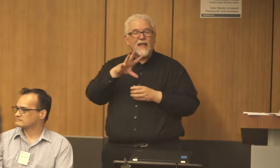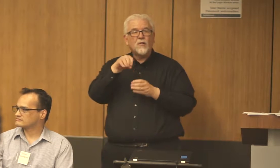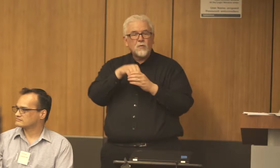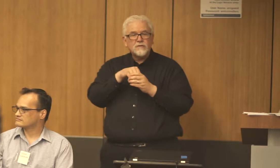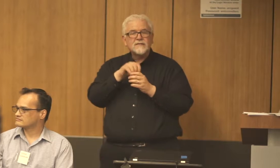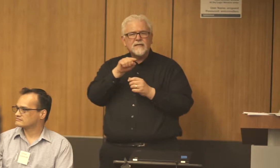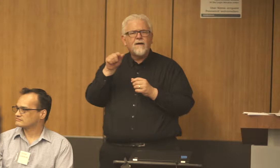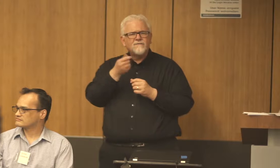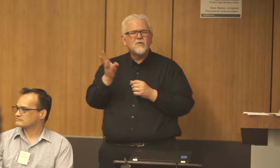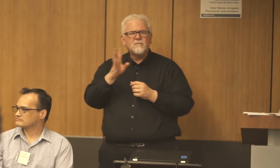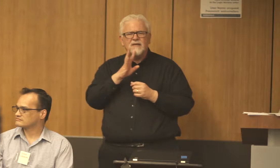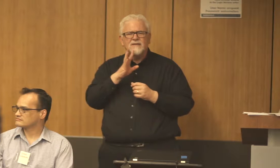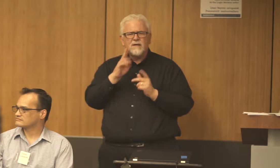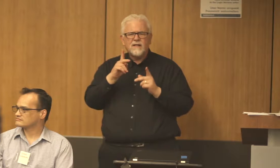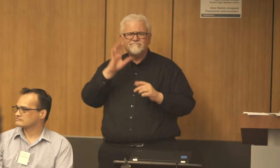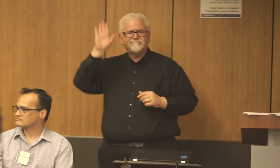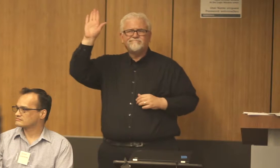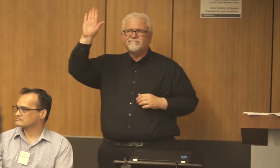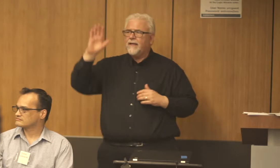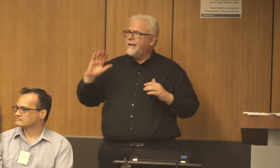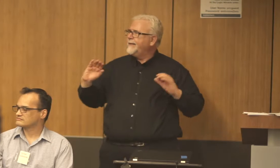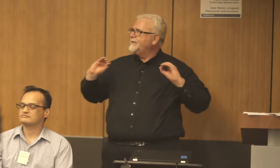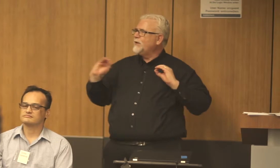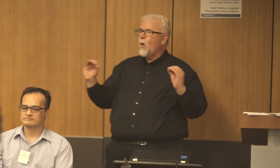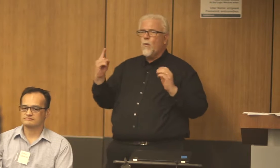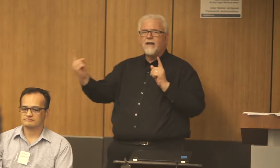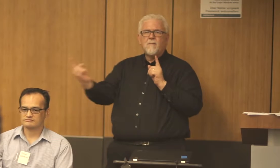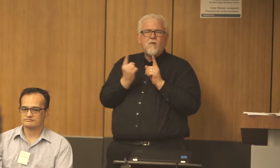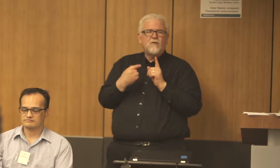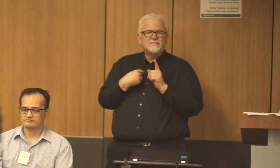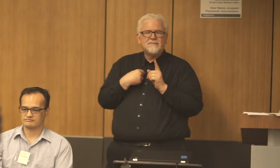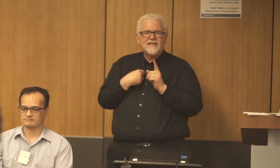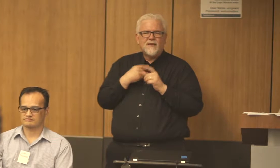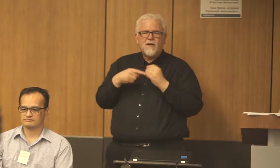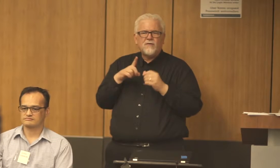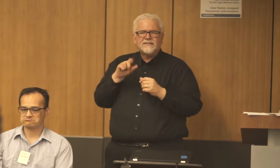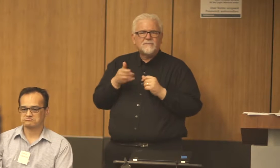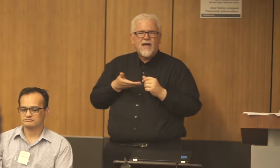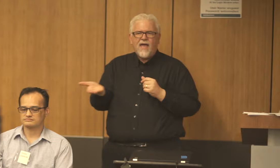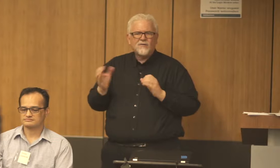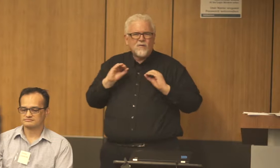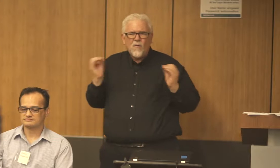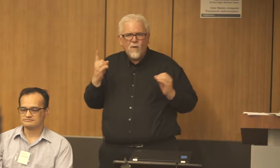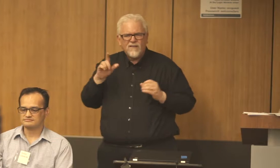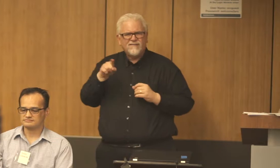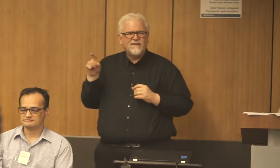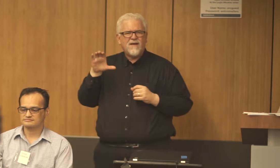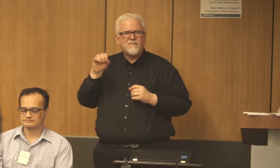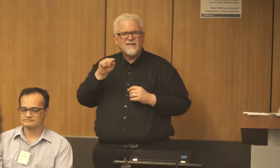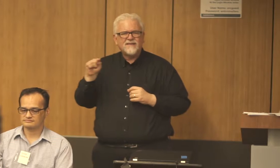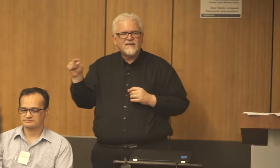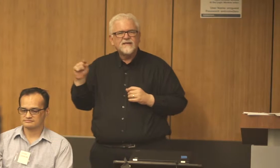several people speak out about how they had nobody ever approach them with about disability hiring. So I think